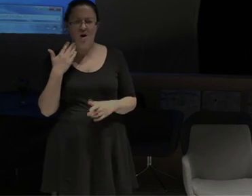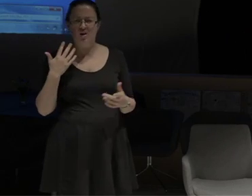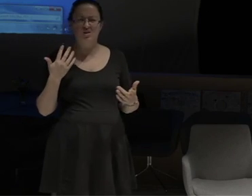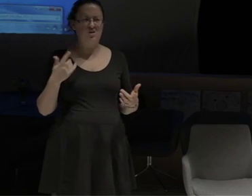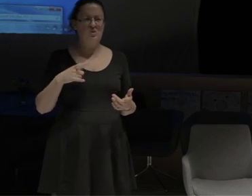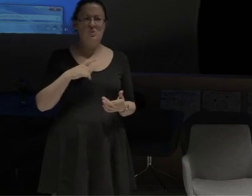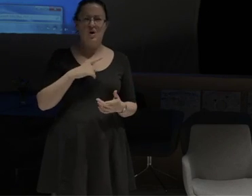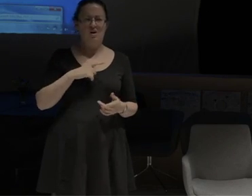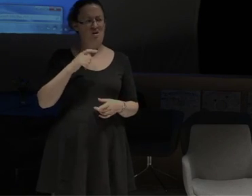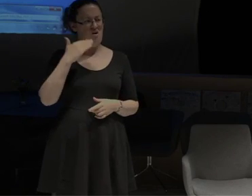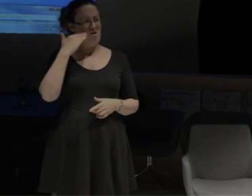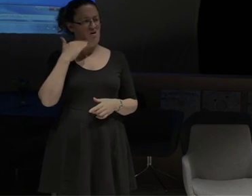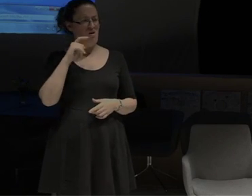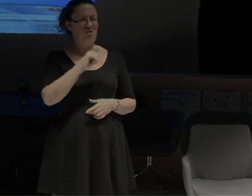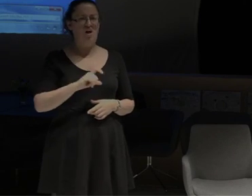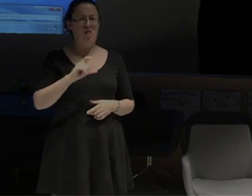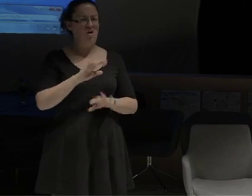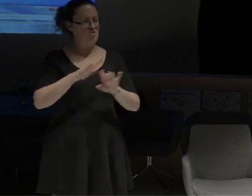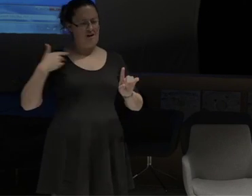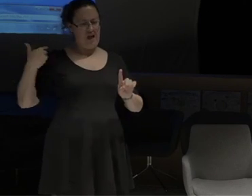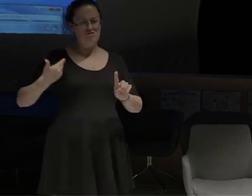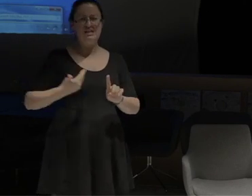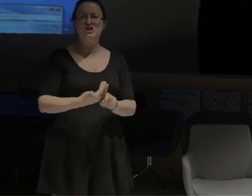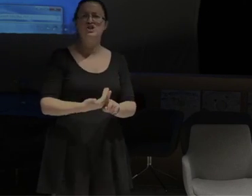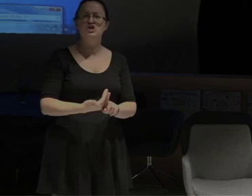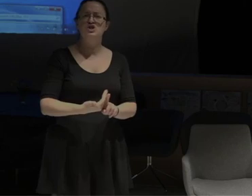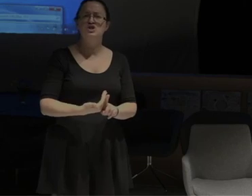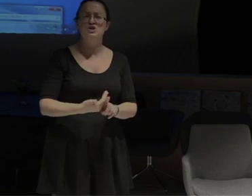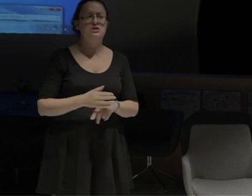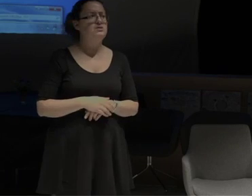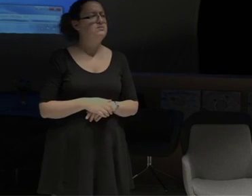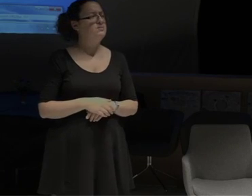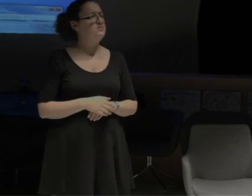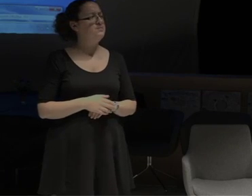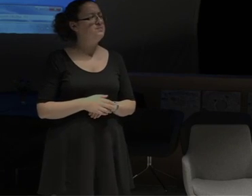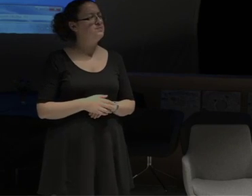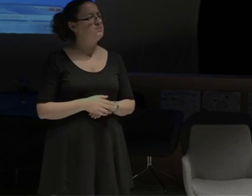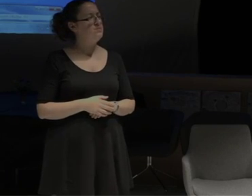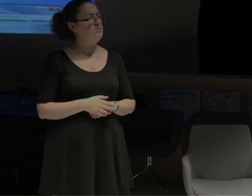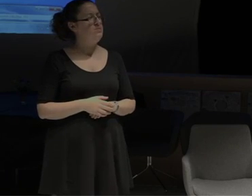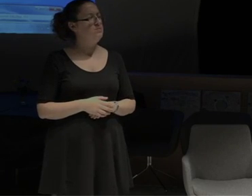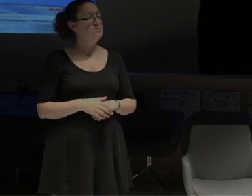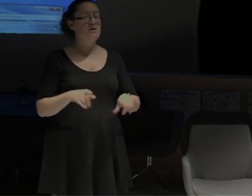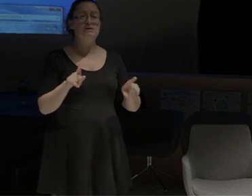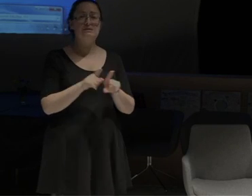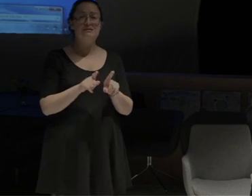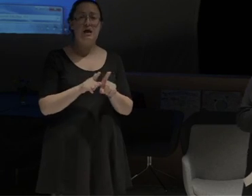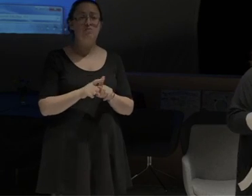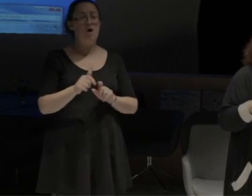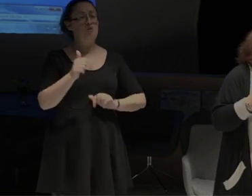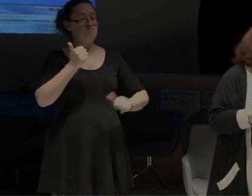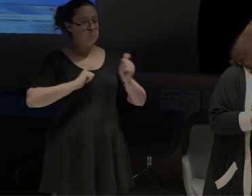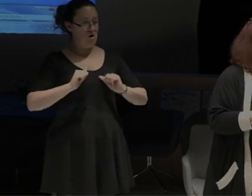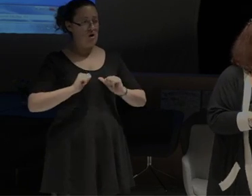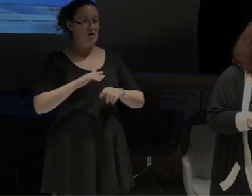people in terms of their skin colour rather than their heritage. So I think it's that. And that was also true in terms of what we heard about Pride and Prejudice. We